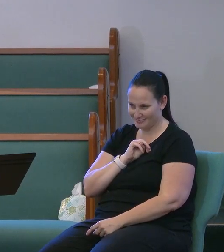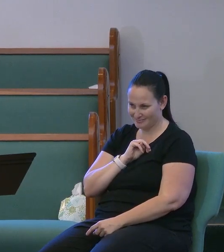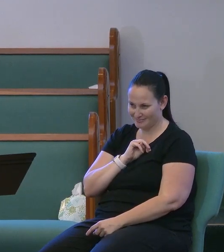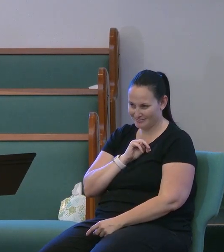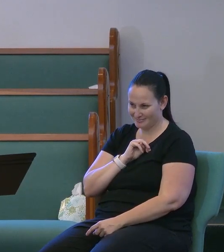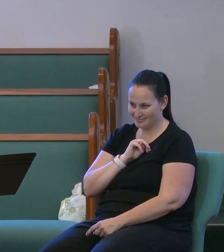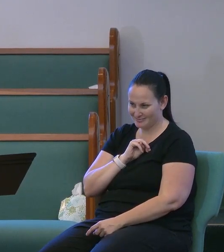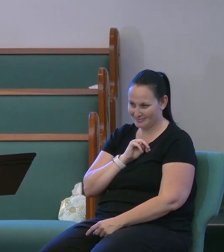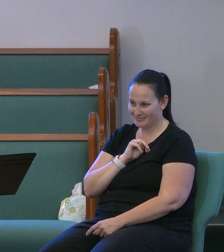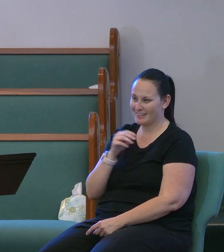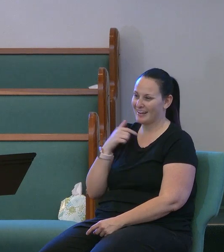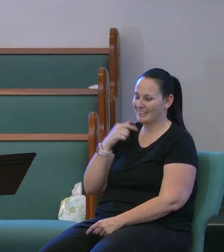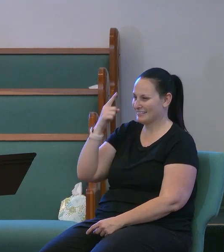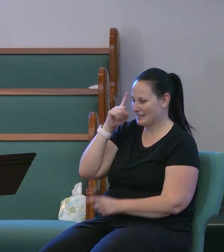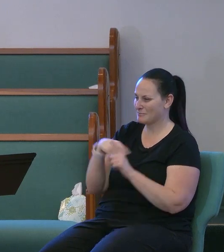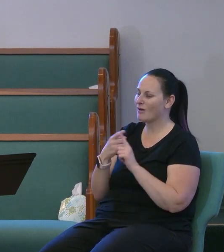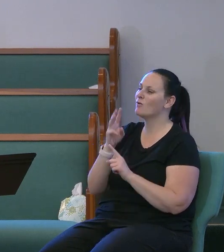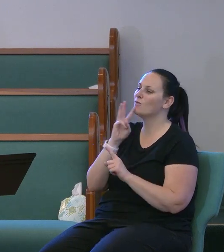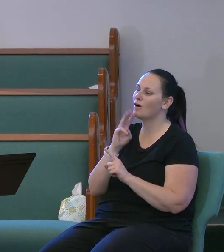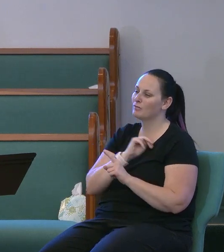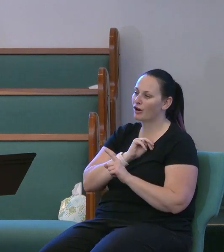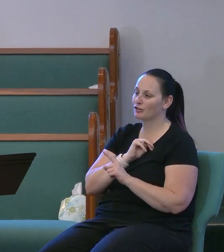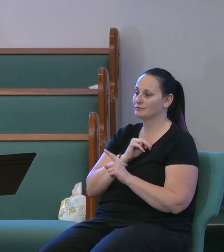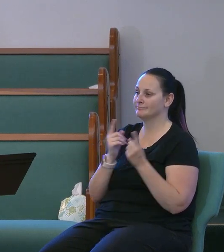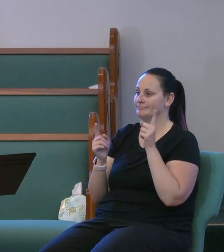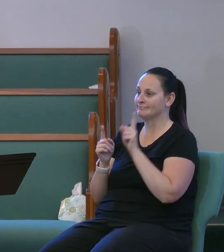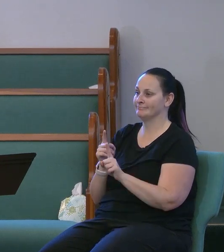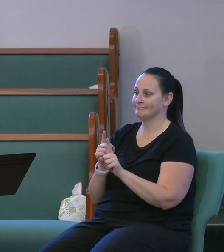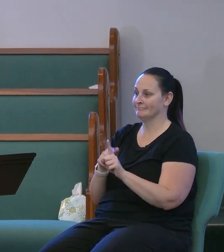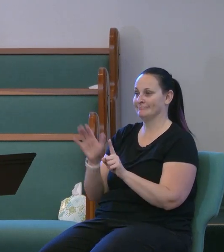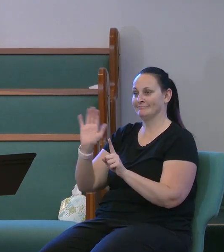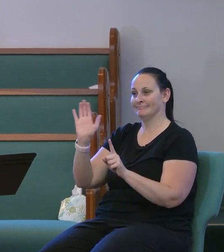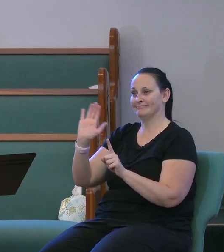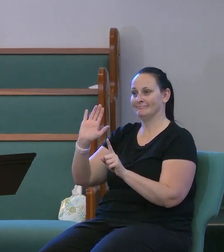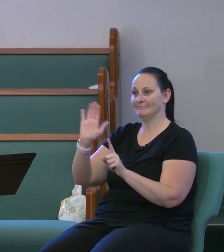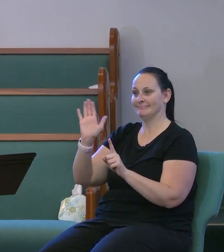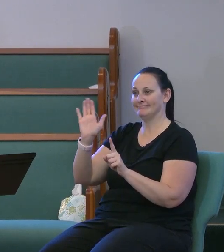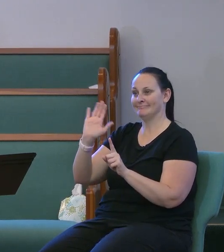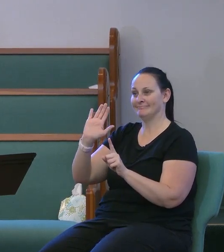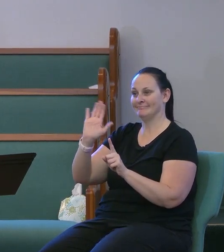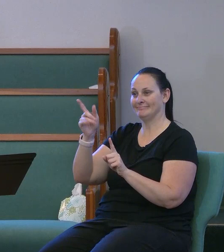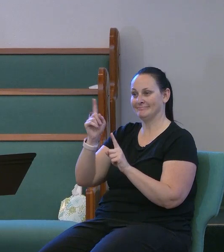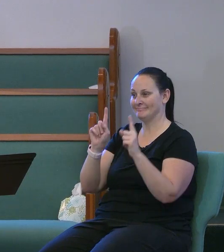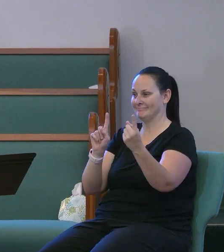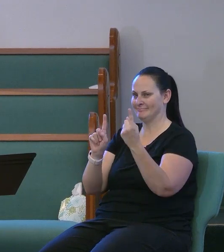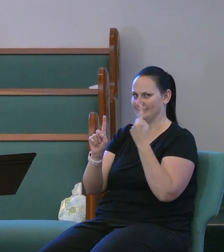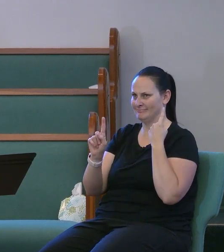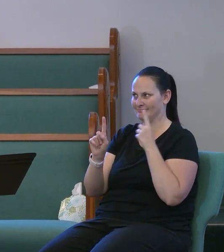When I think of welcoming, I think of this Walmart greeter who stands out there in front and says, "Hey," when you walk in the